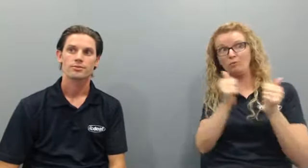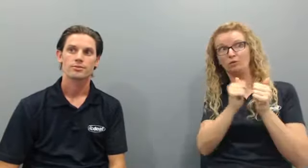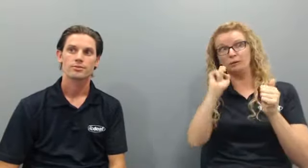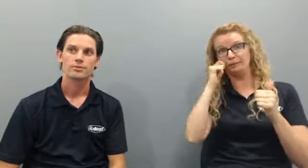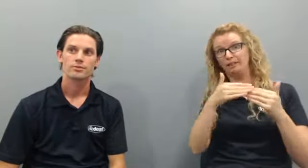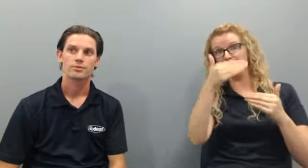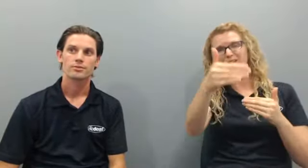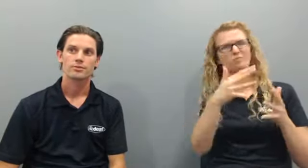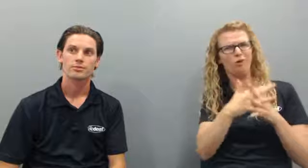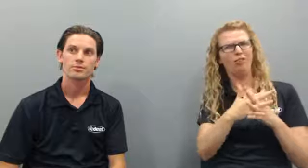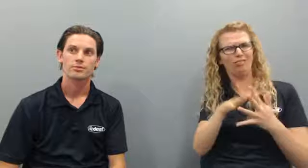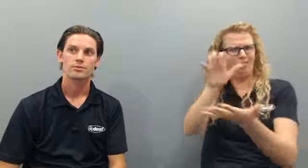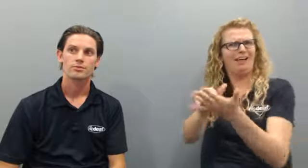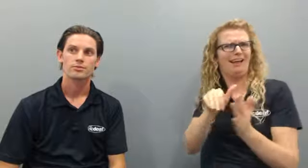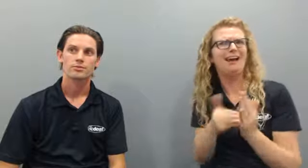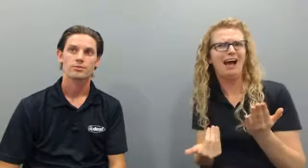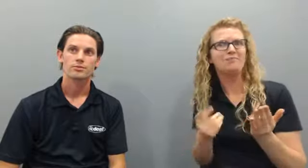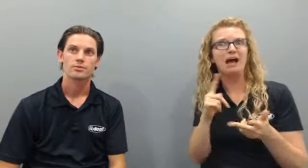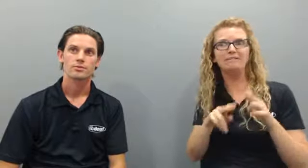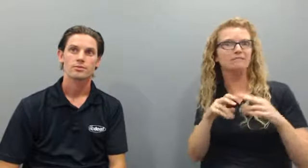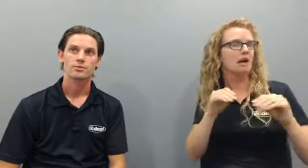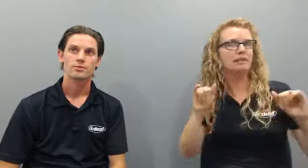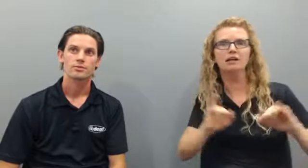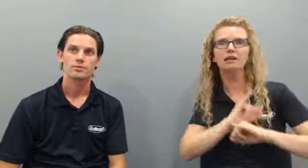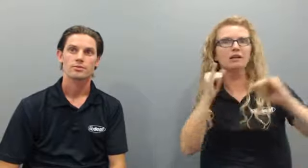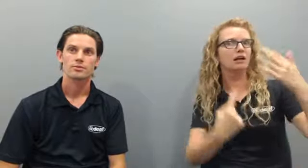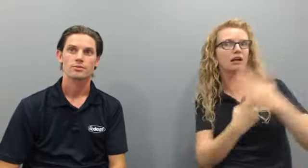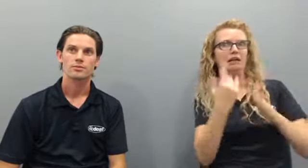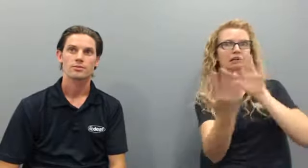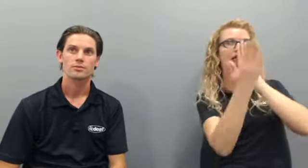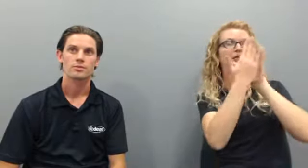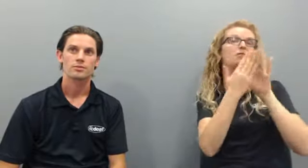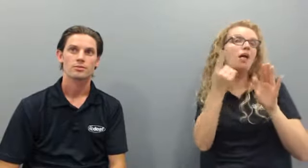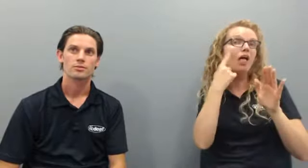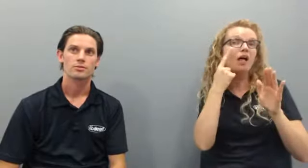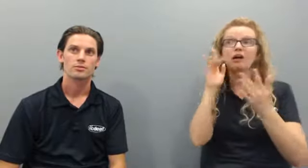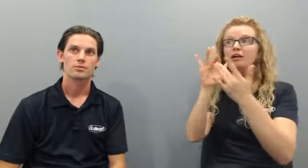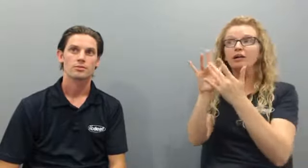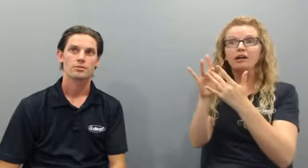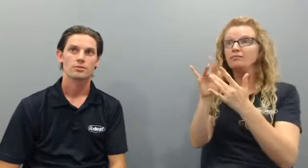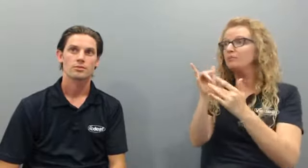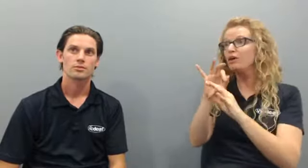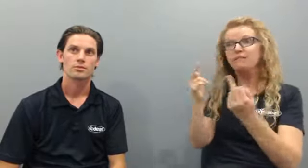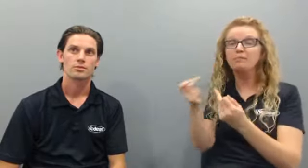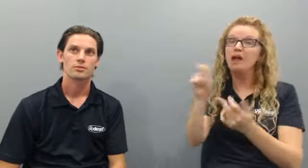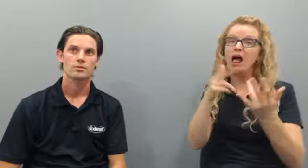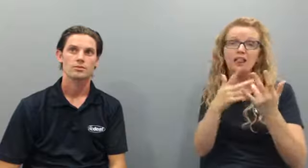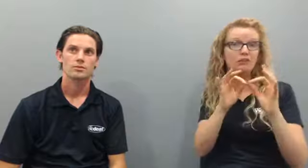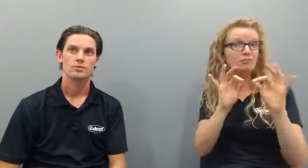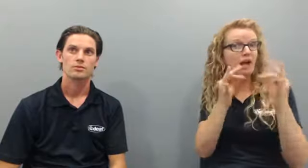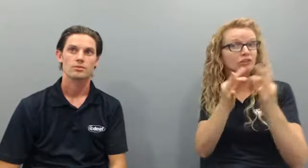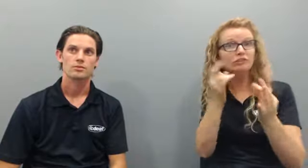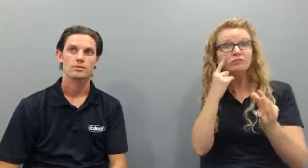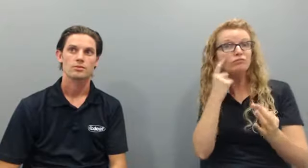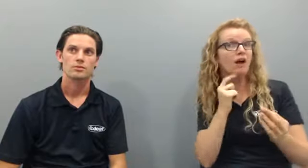want to know, if you know you've got an appointment coming up, then it's worthwhile booking interpreters straight away. If it's a last-minute interpreter request and